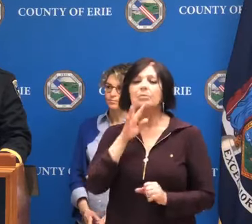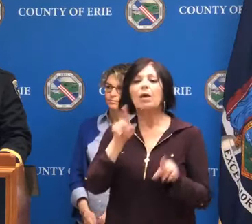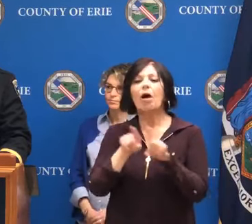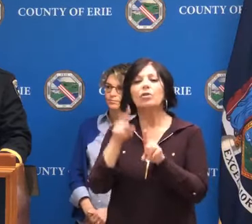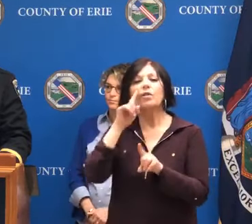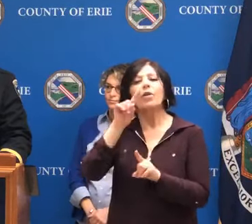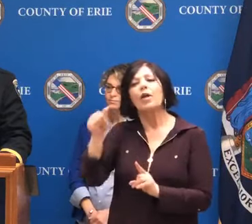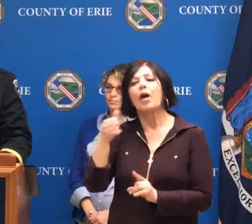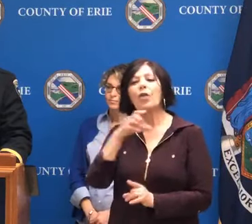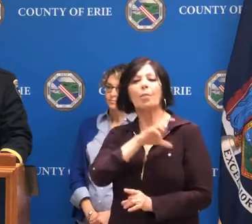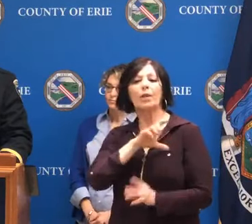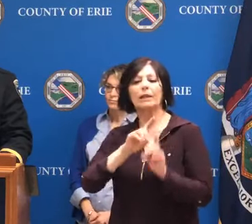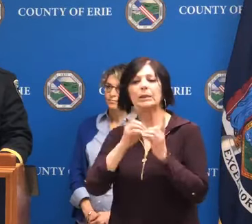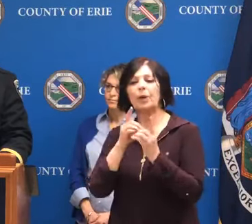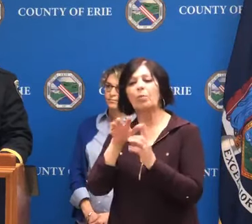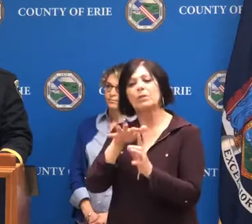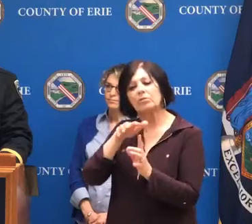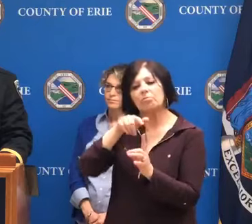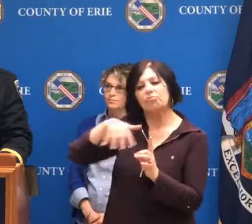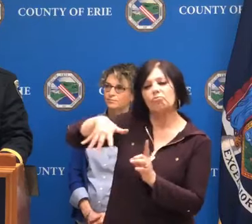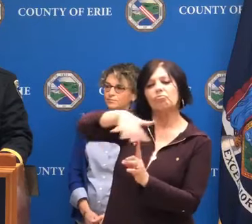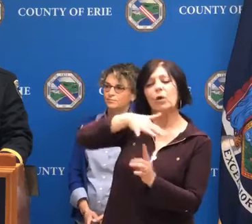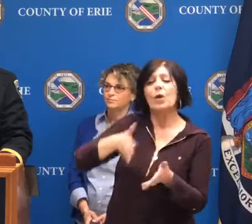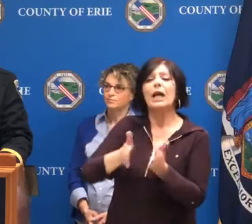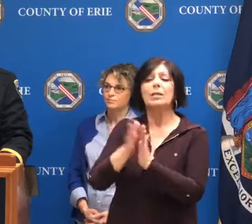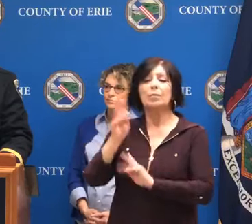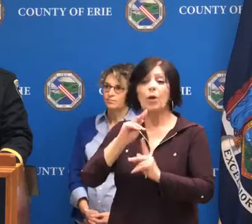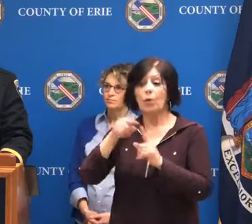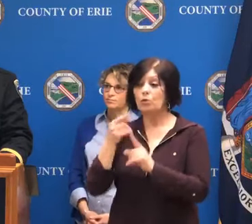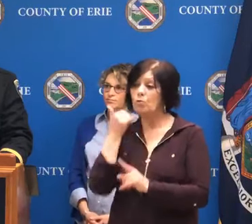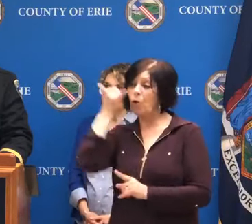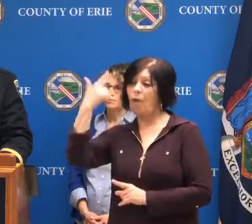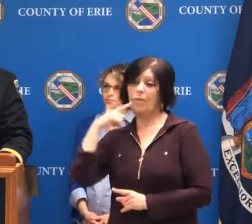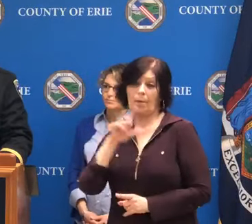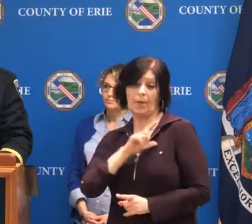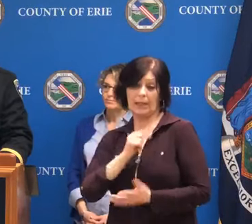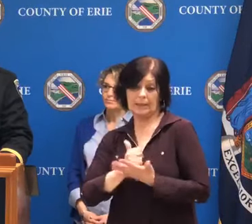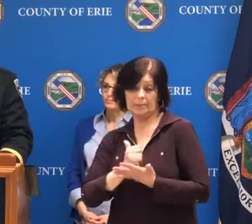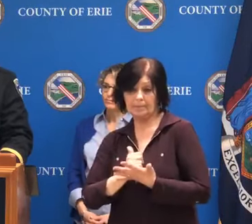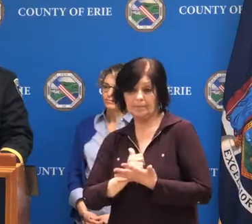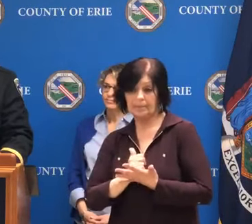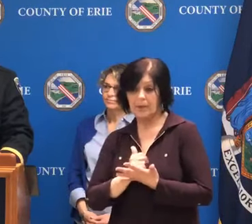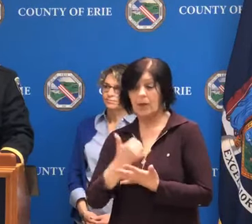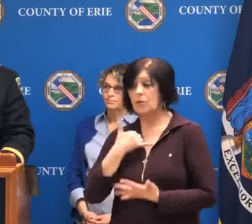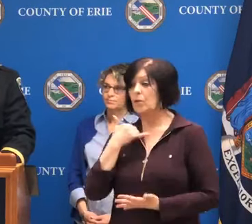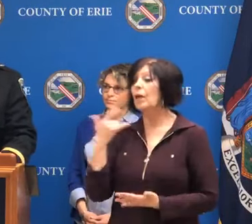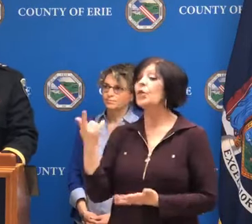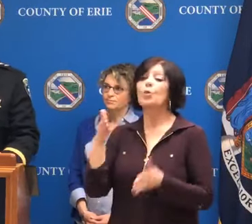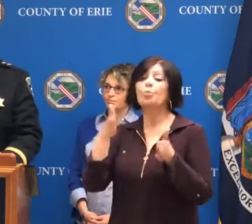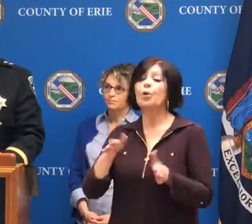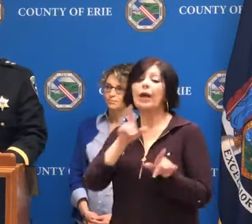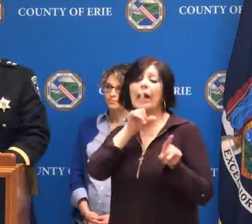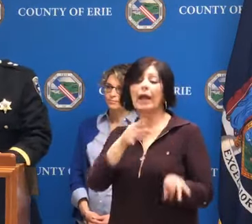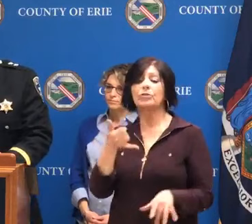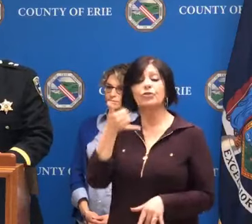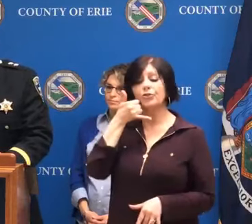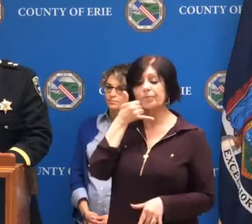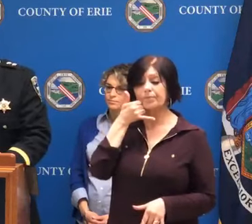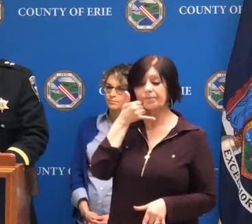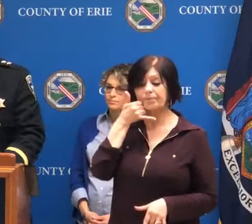County. We're asking individuals, when you call for police service and you get a call taker or dispatcher, depending on